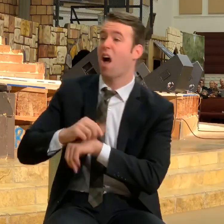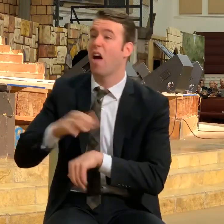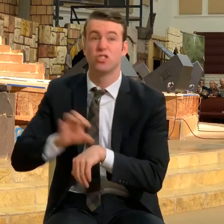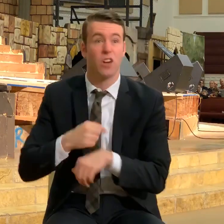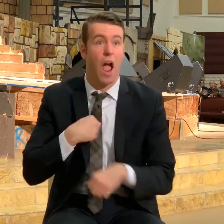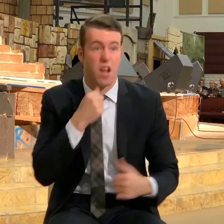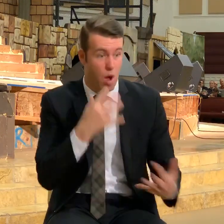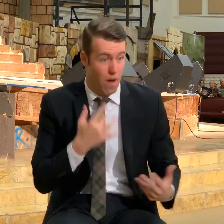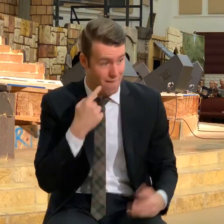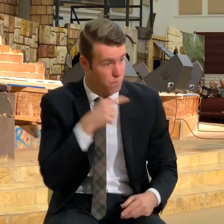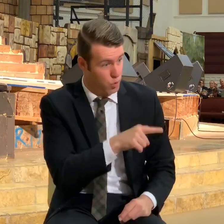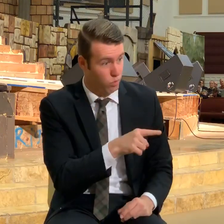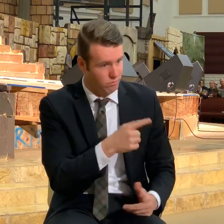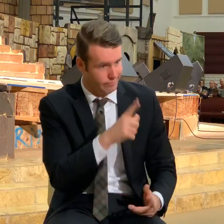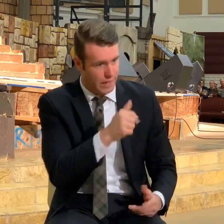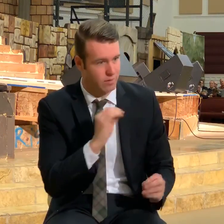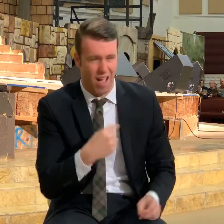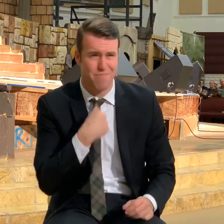waited around for that.